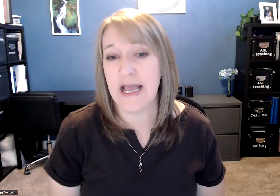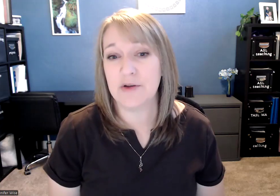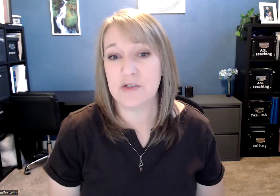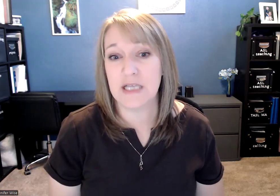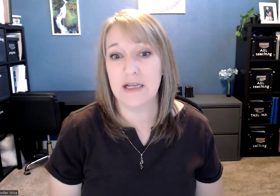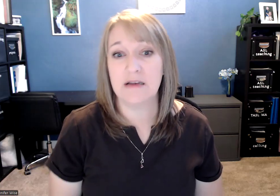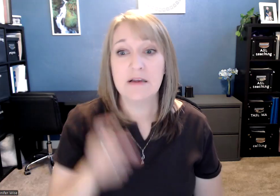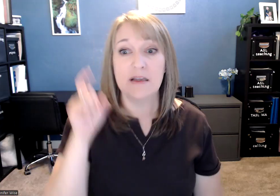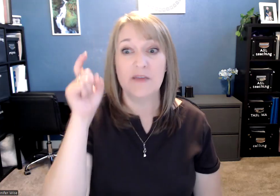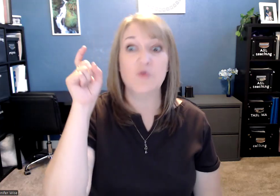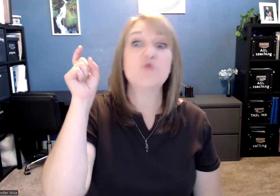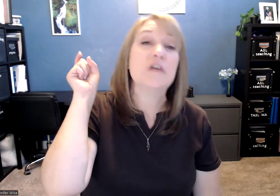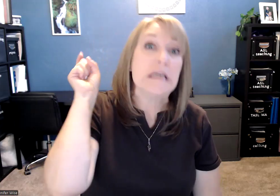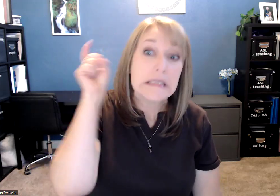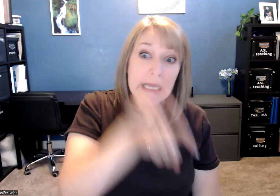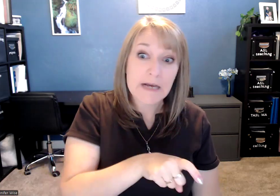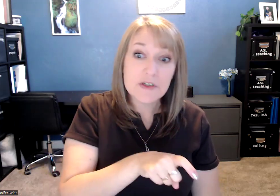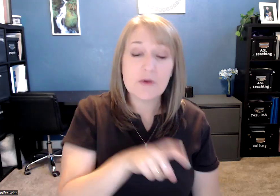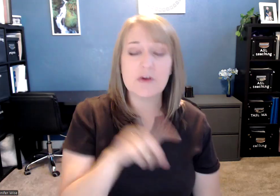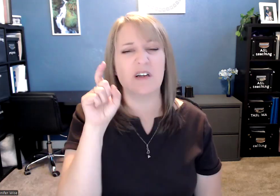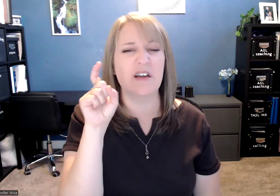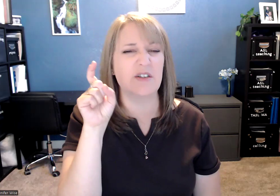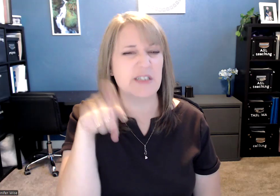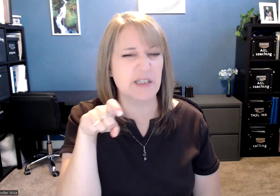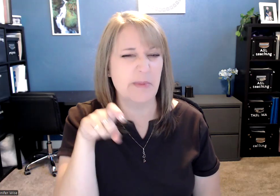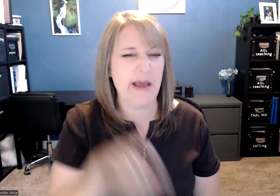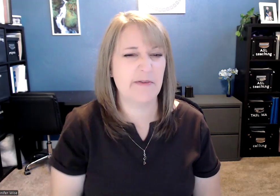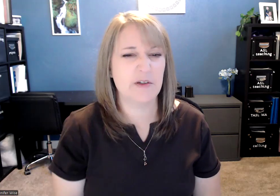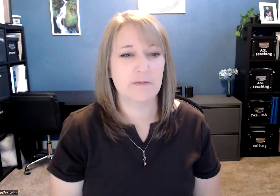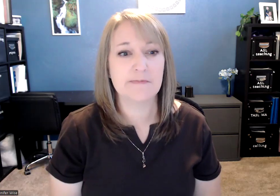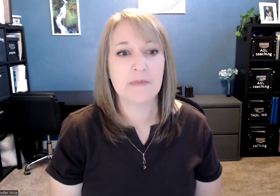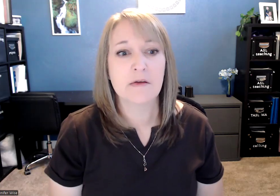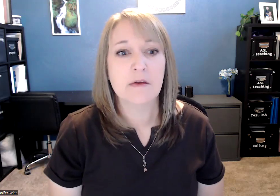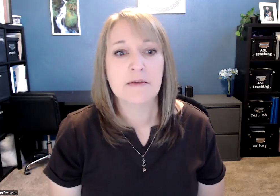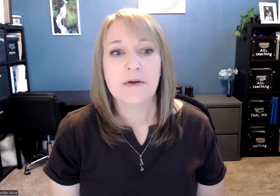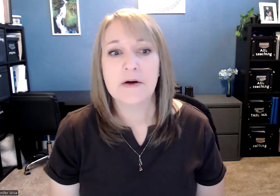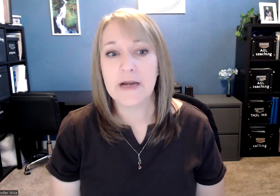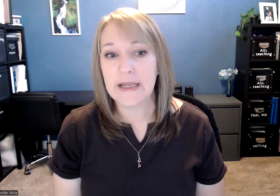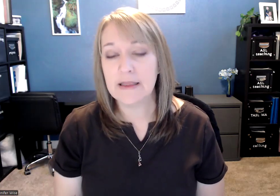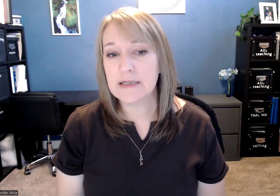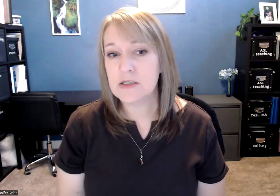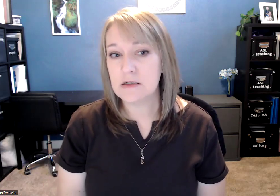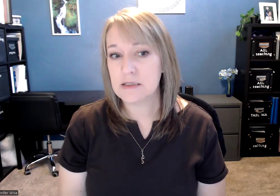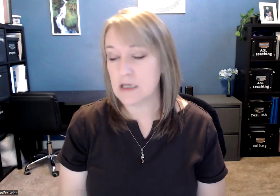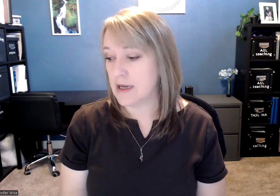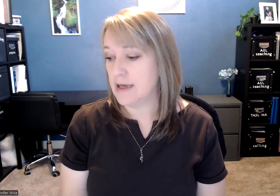how you sign it. If you really have to, or you kind of just a little bit have to. All right, the next sign